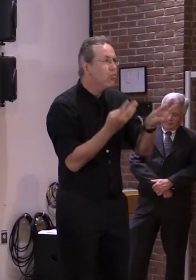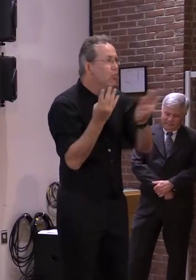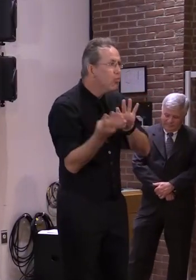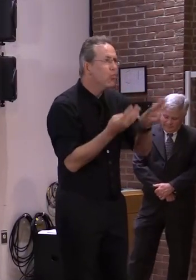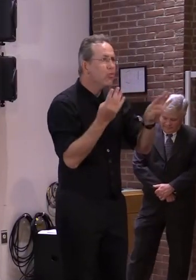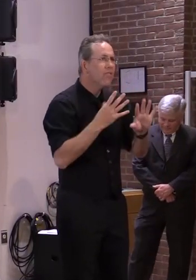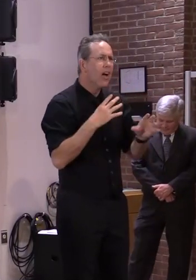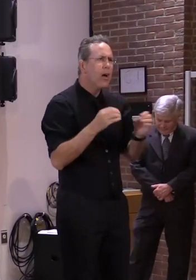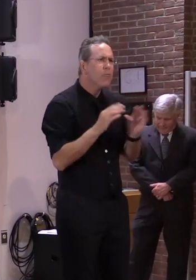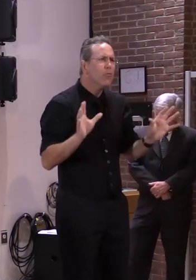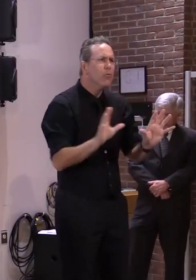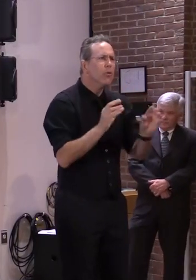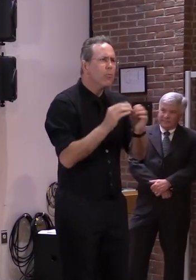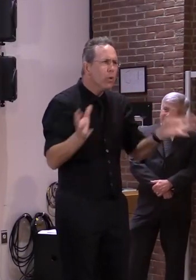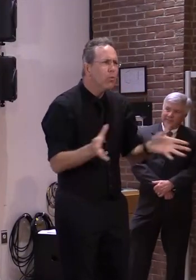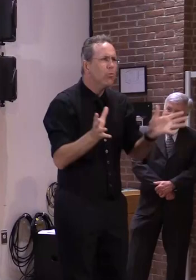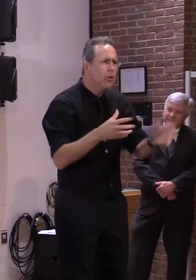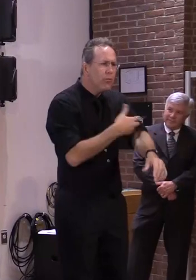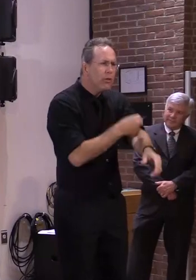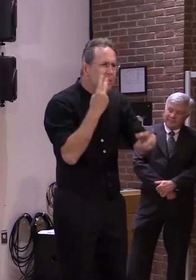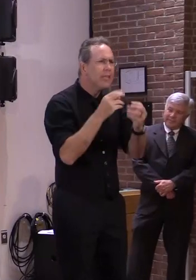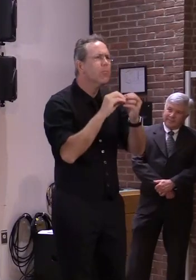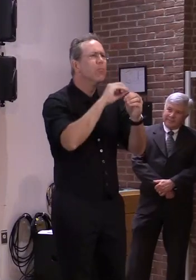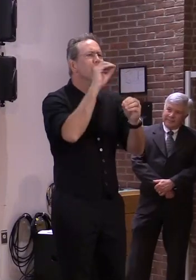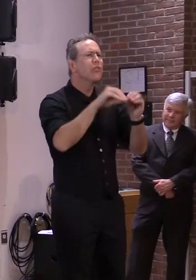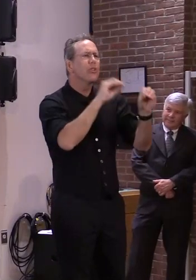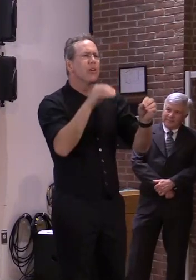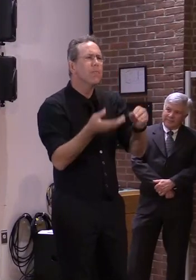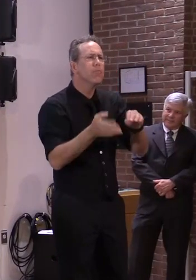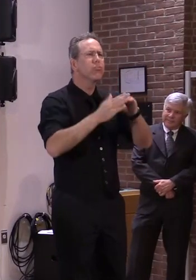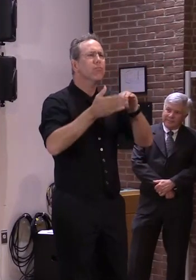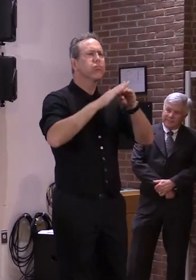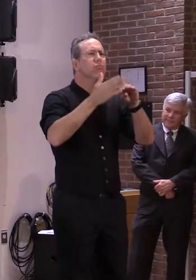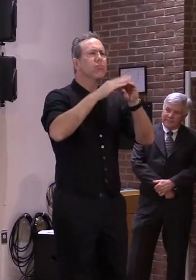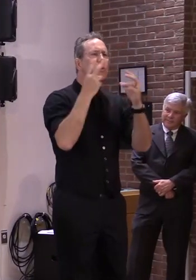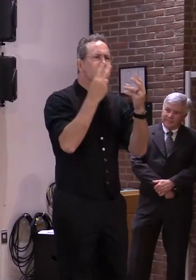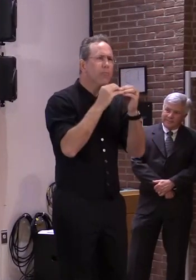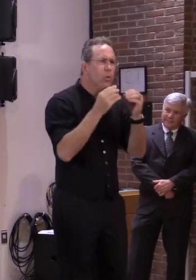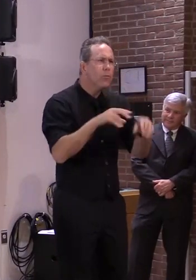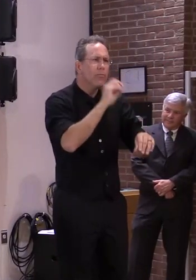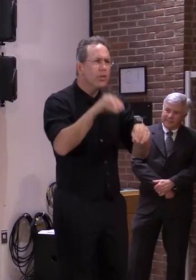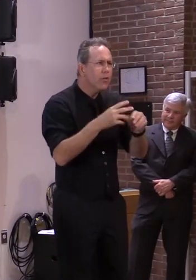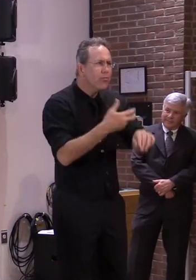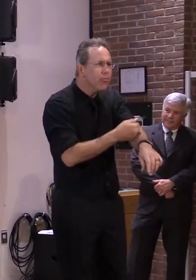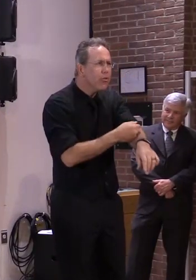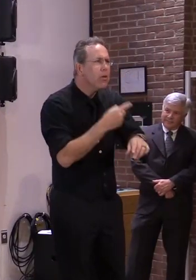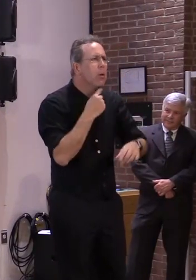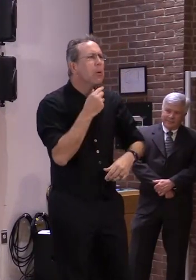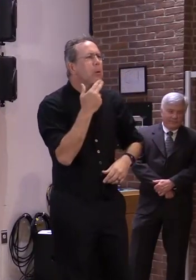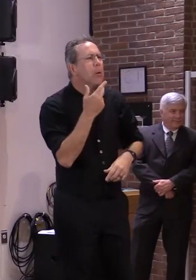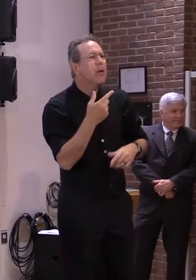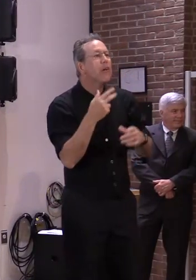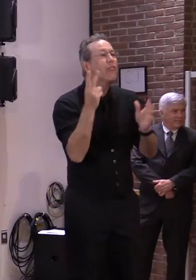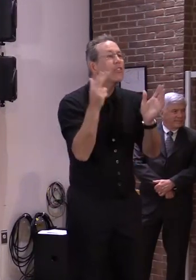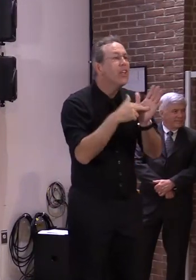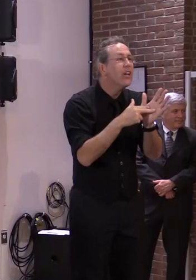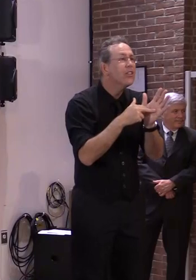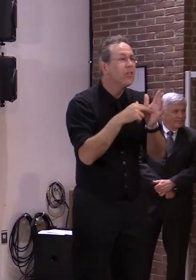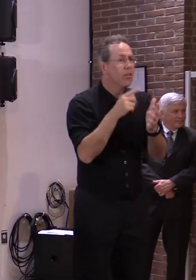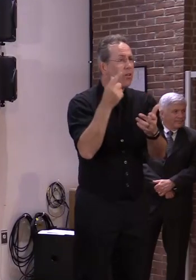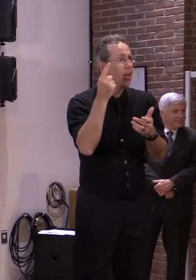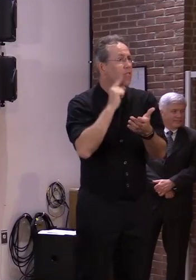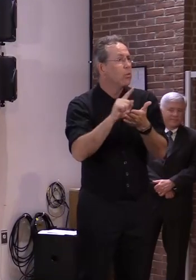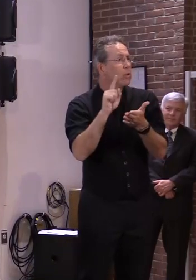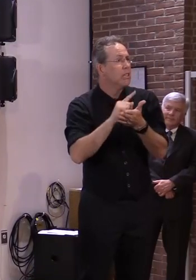going to keep allowing Vermonters, even at the rate that it's happening, even if it's 3,600, that's still better than